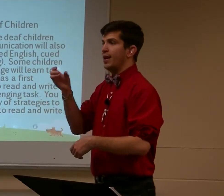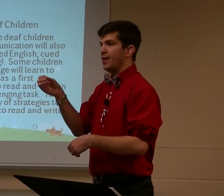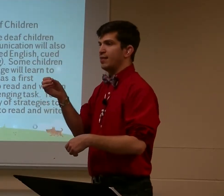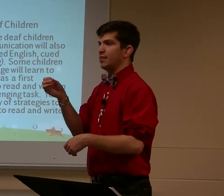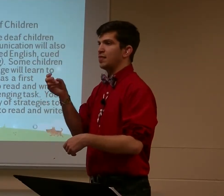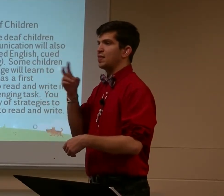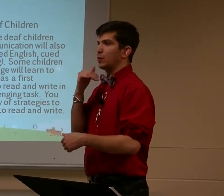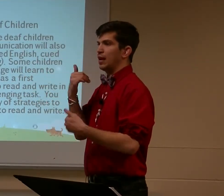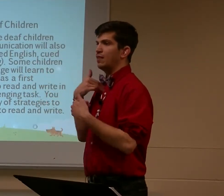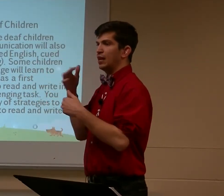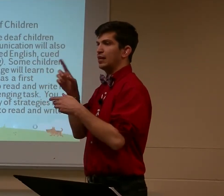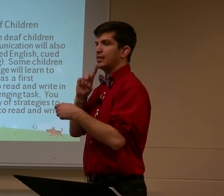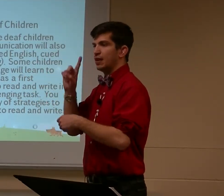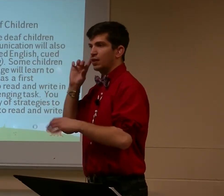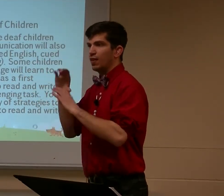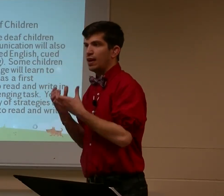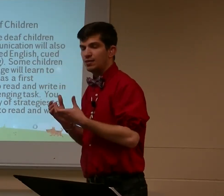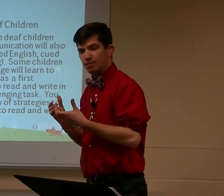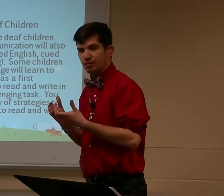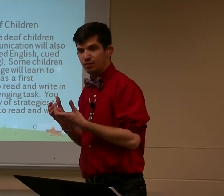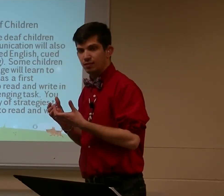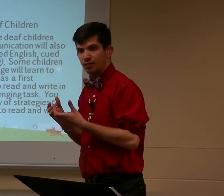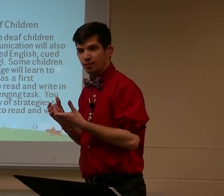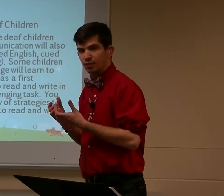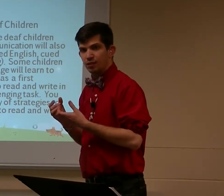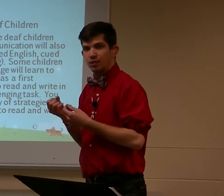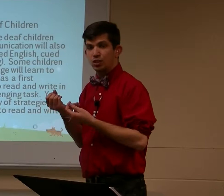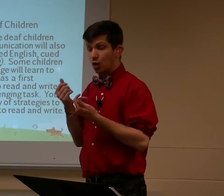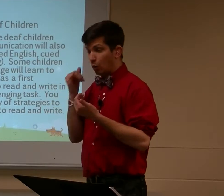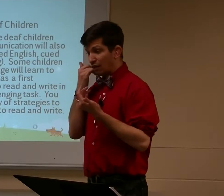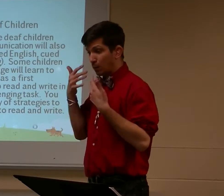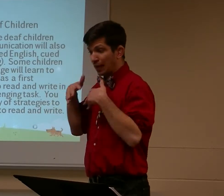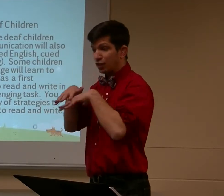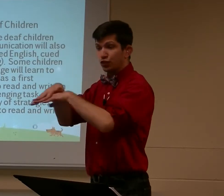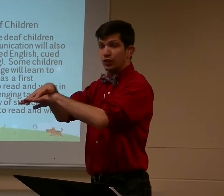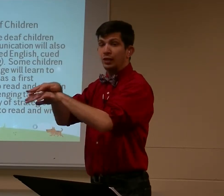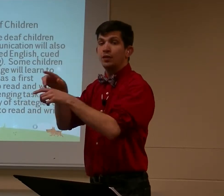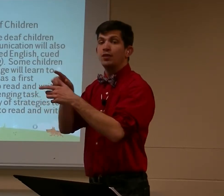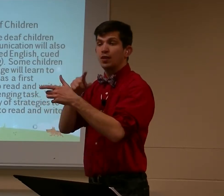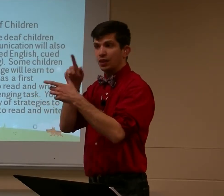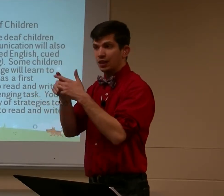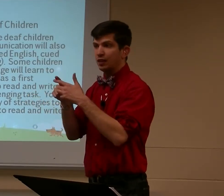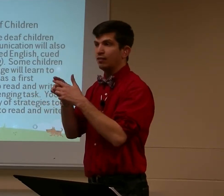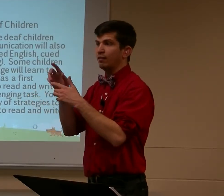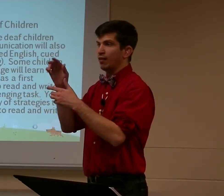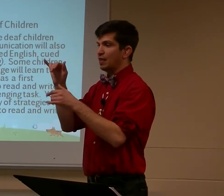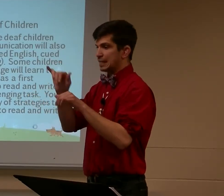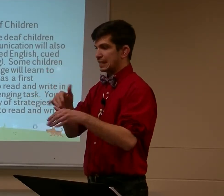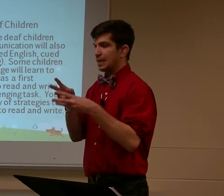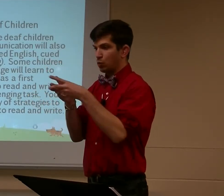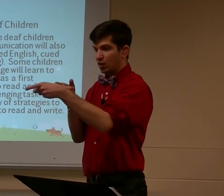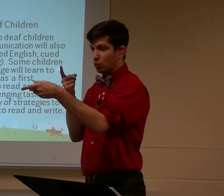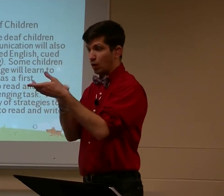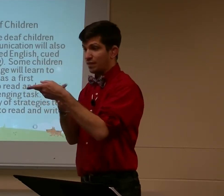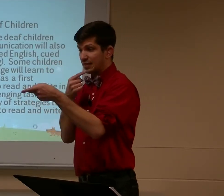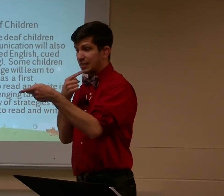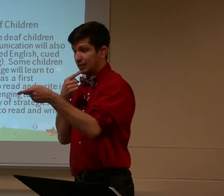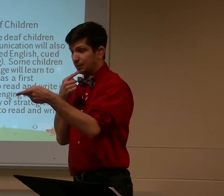and they will have a deaf class. So if they're mainstream, then that's the same way as what this says.